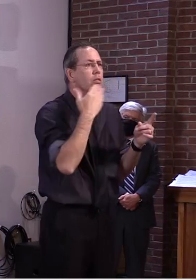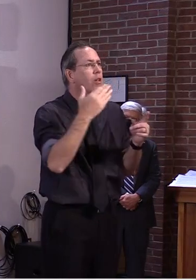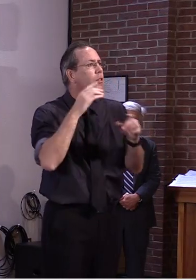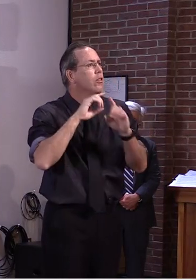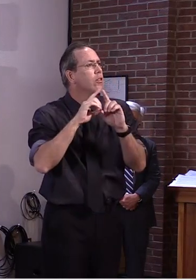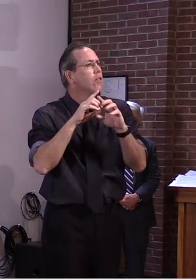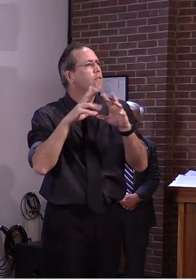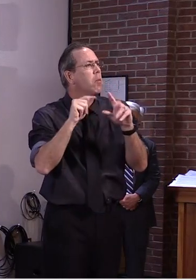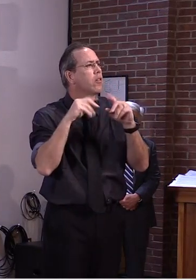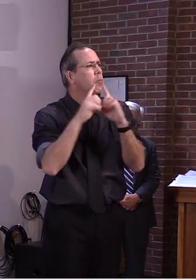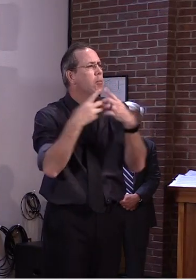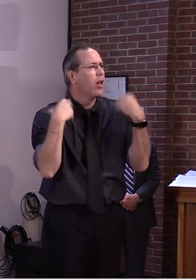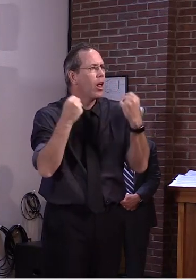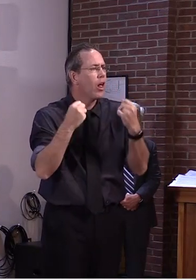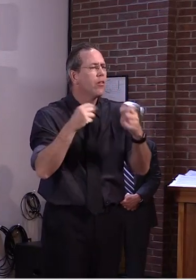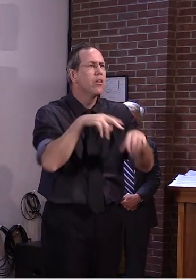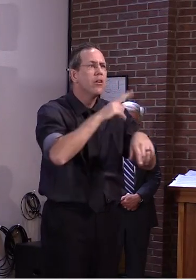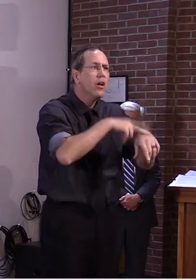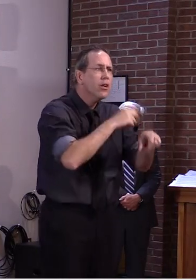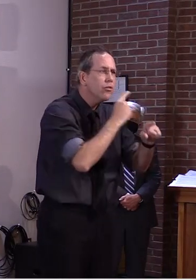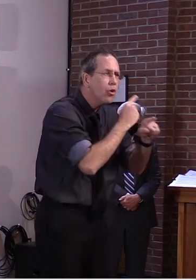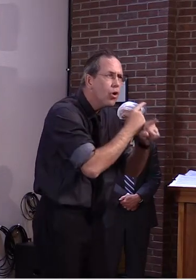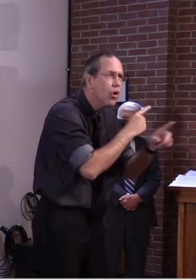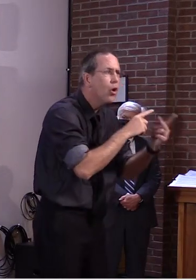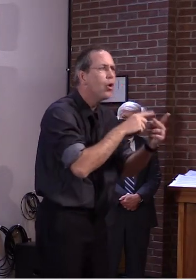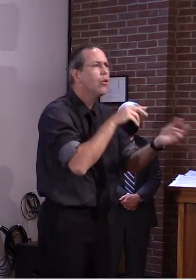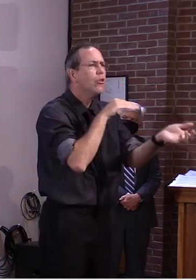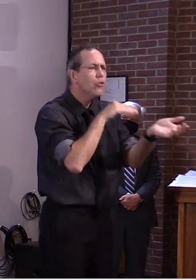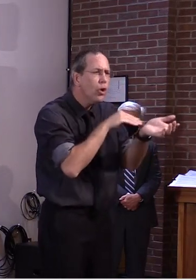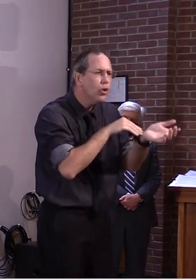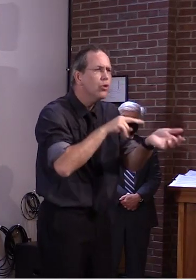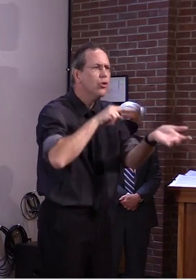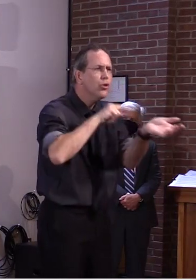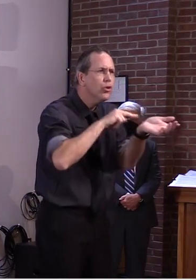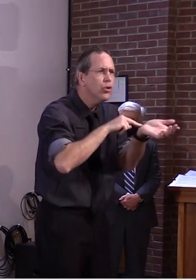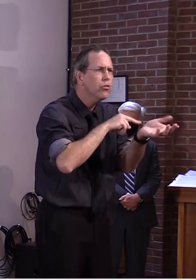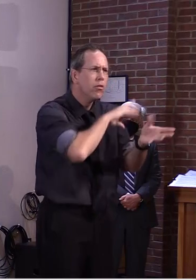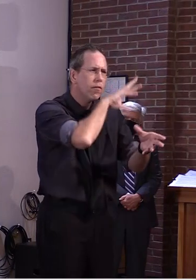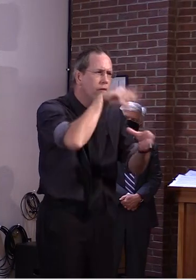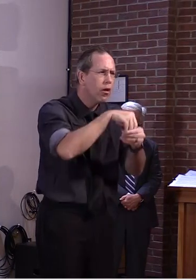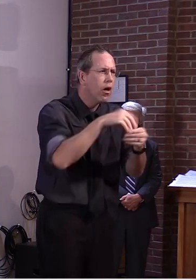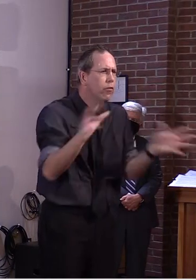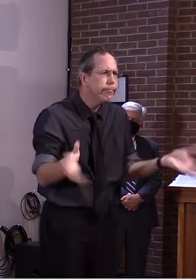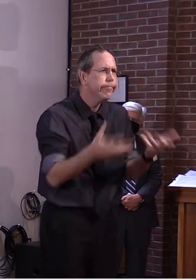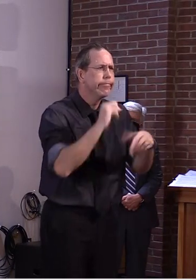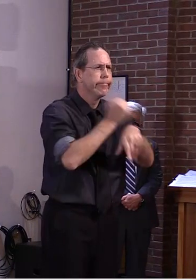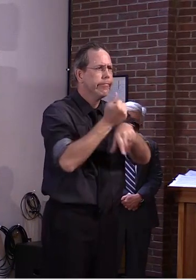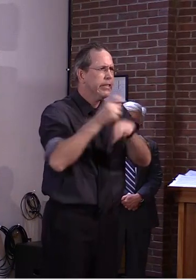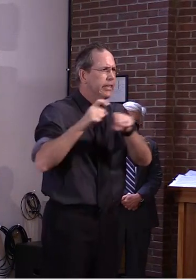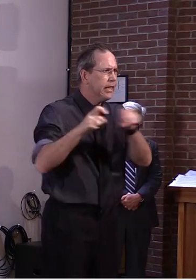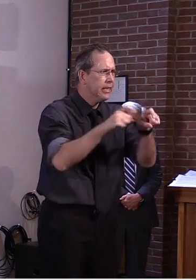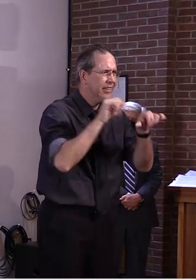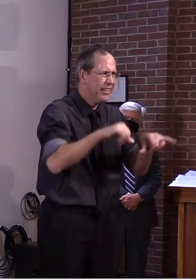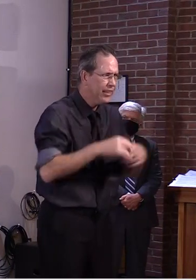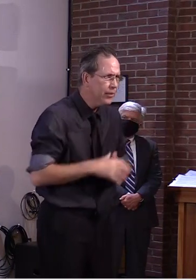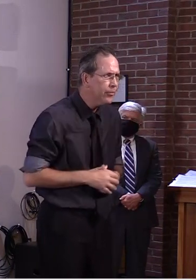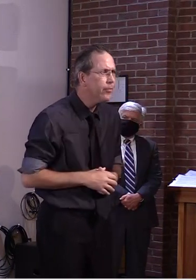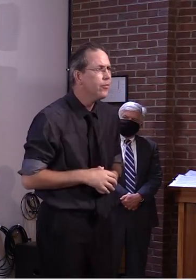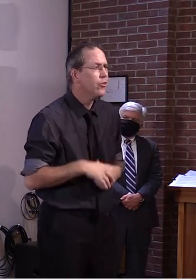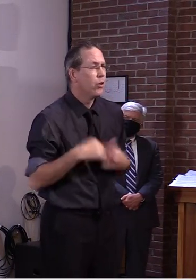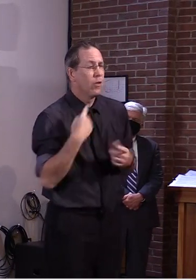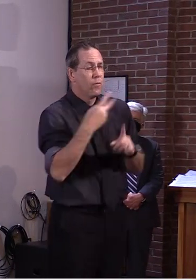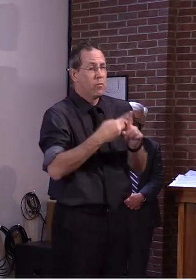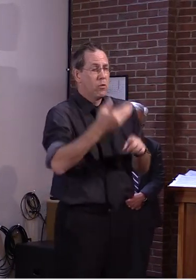by hospitals and healthcare providers. A few months ago, Walgreens joined in a pilot